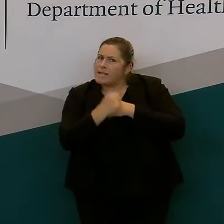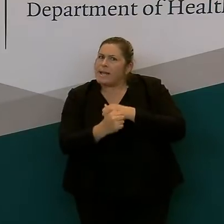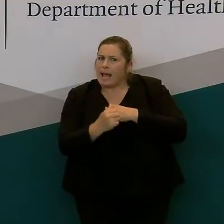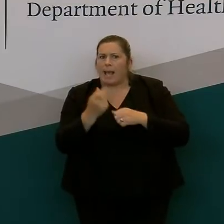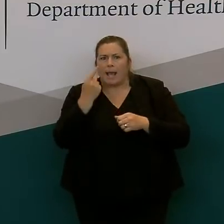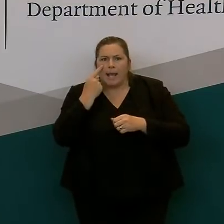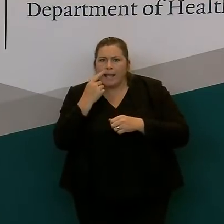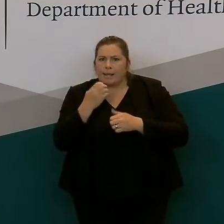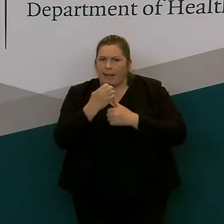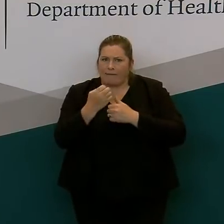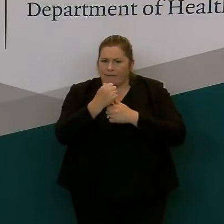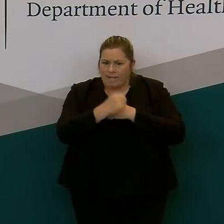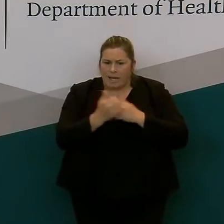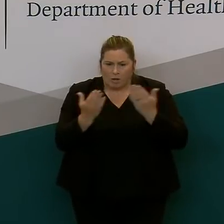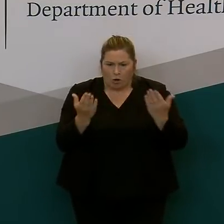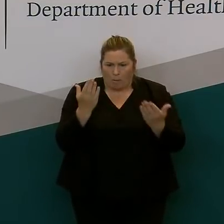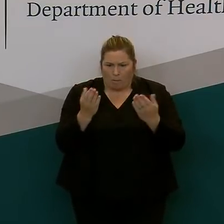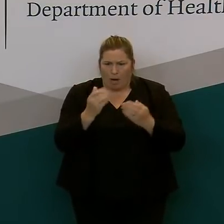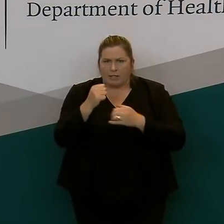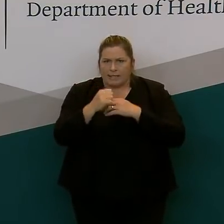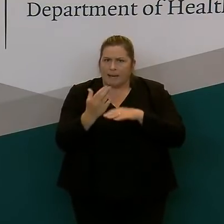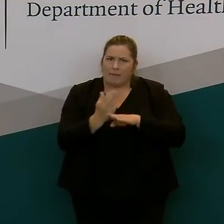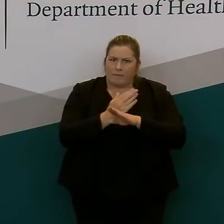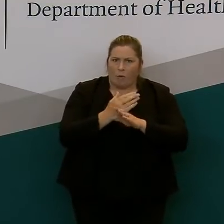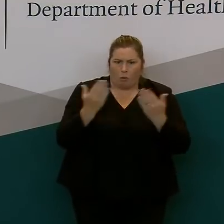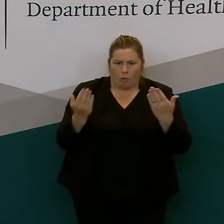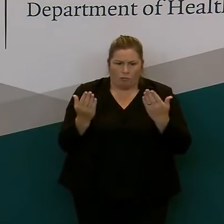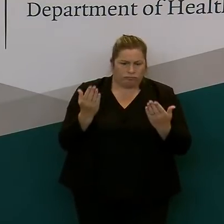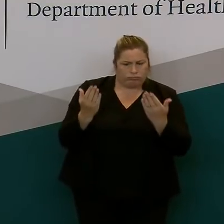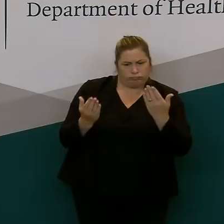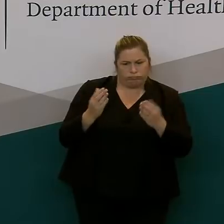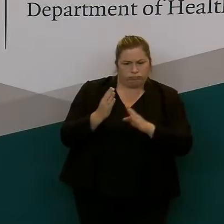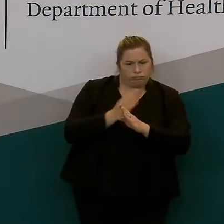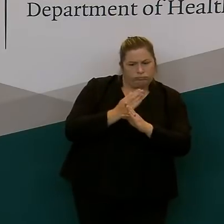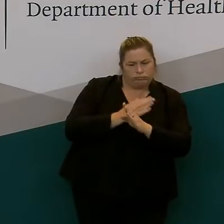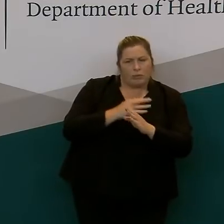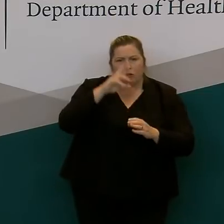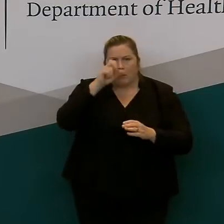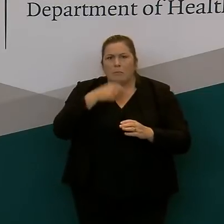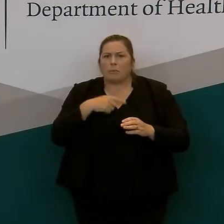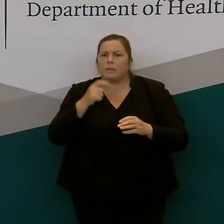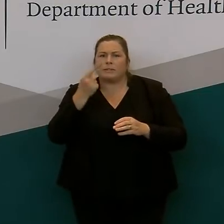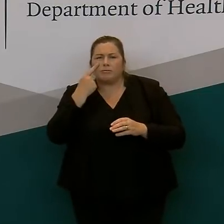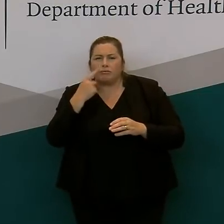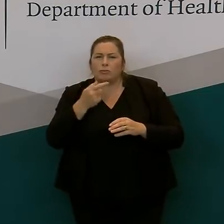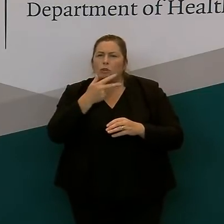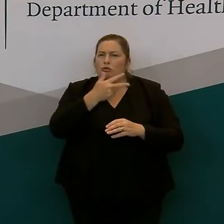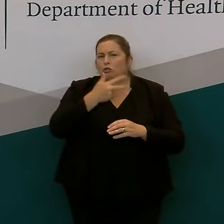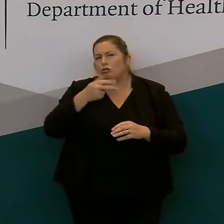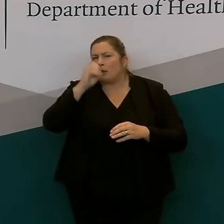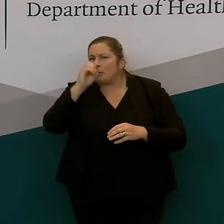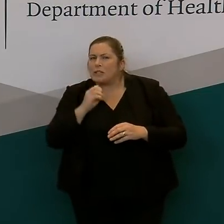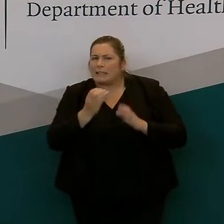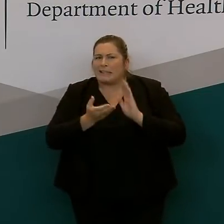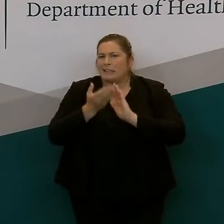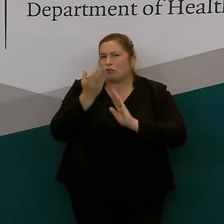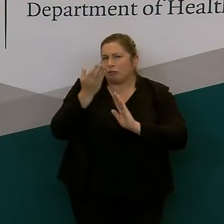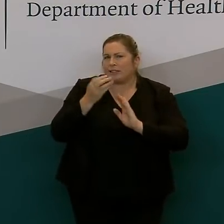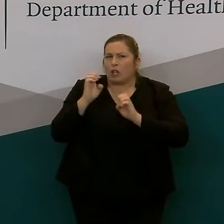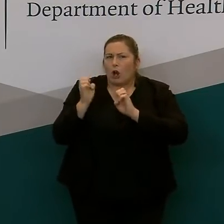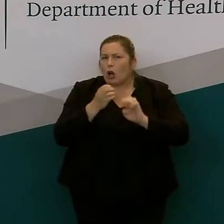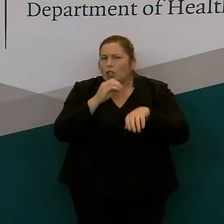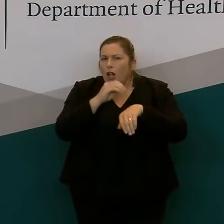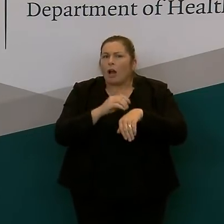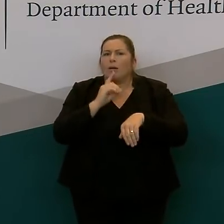cases growing or declining? You'll remember that was about 33% increase per day early in the epidemic. When you've got very small numbers